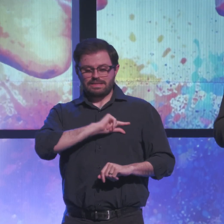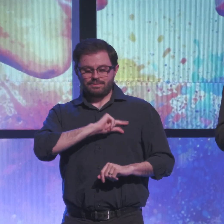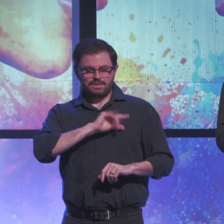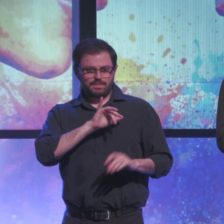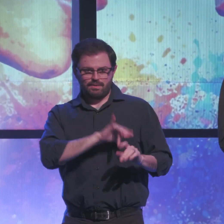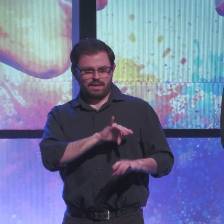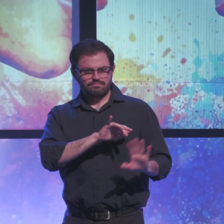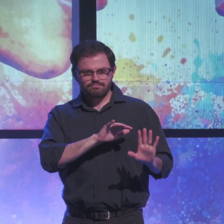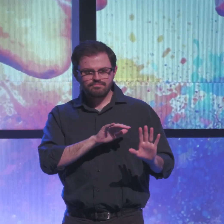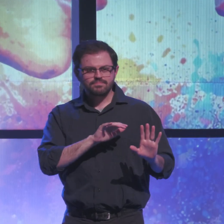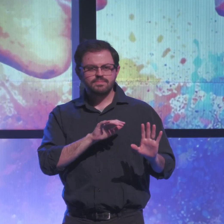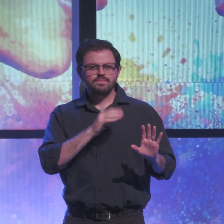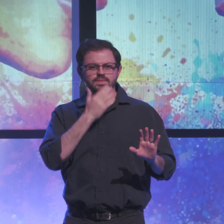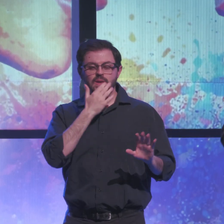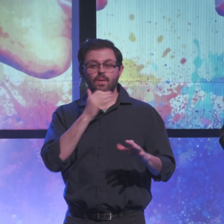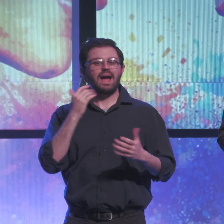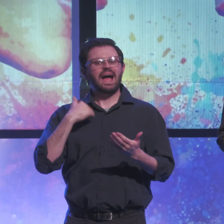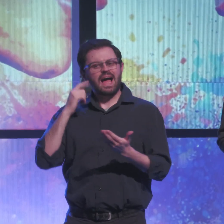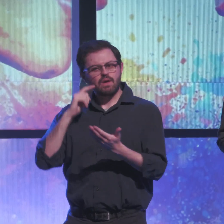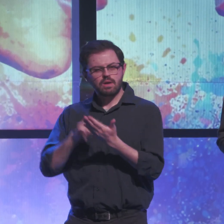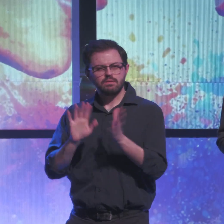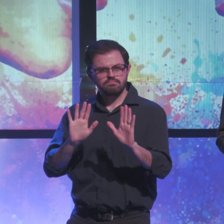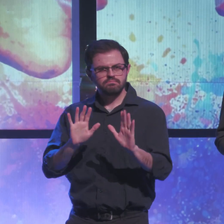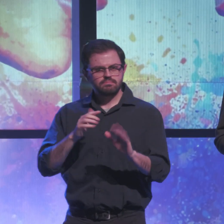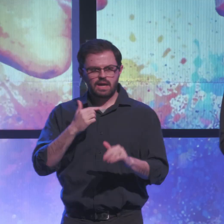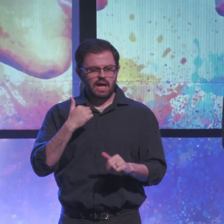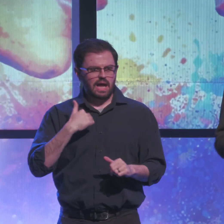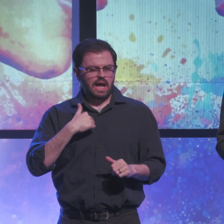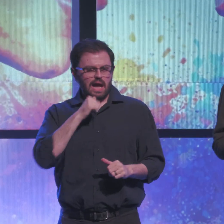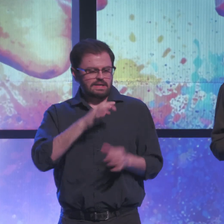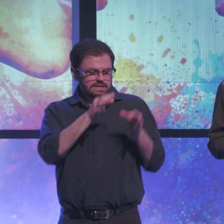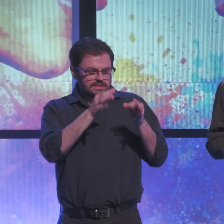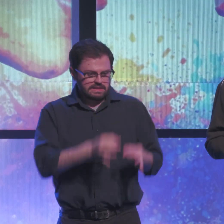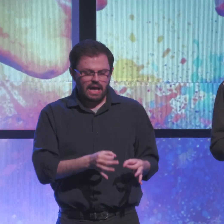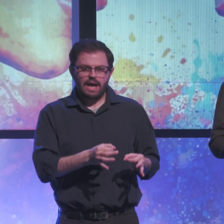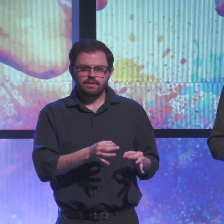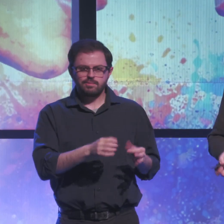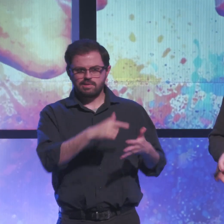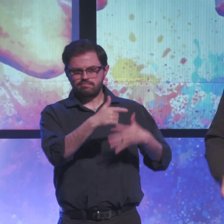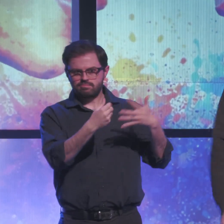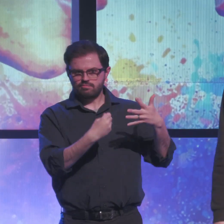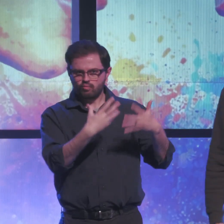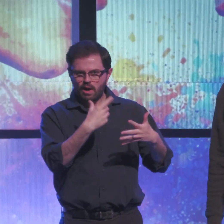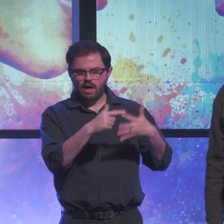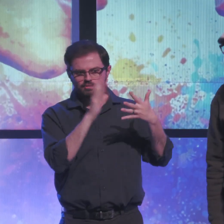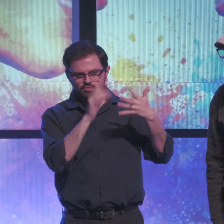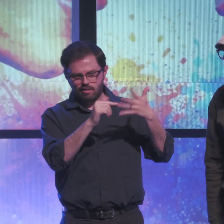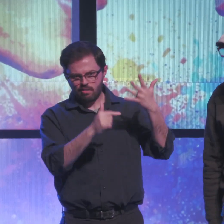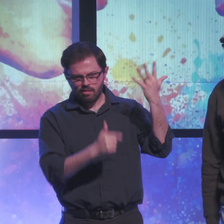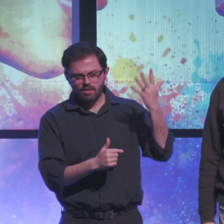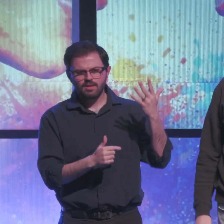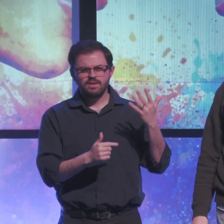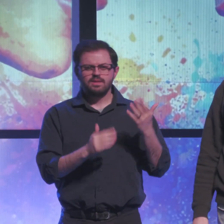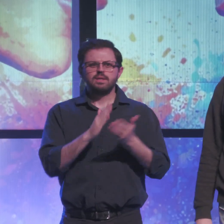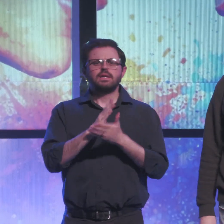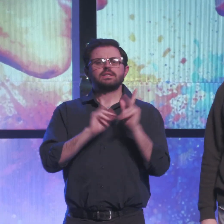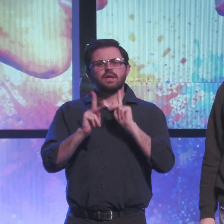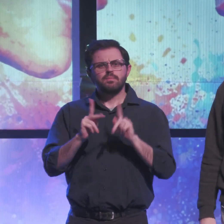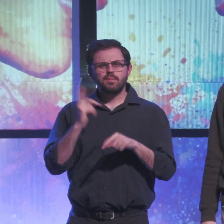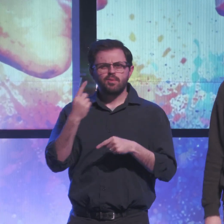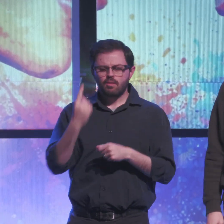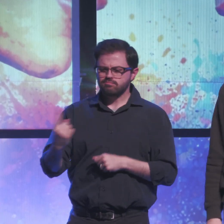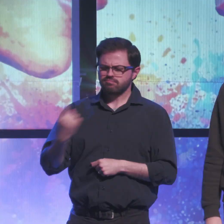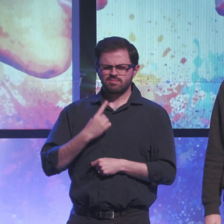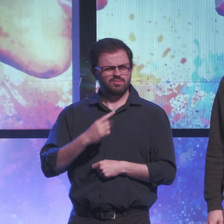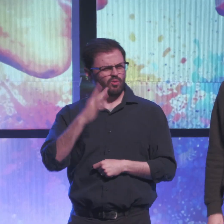that I didn't necessarily choose that. However, so people always say to me, why do you feel guilty about being white or a male